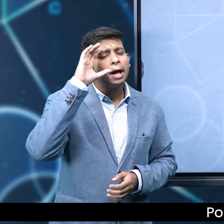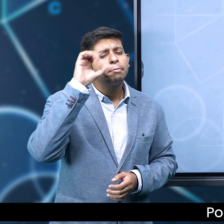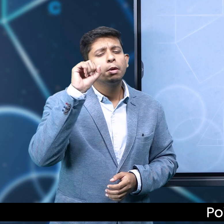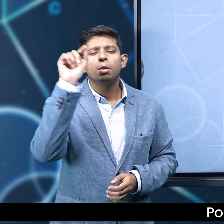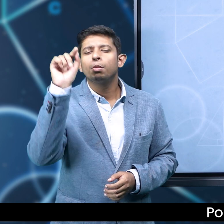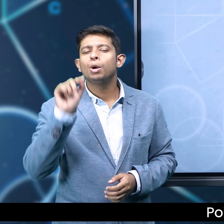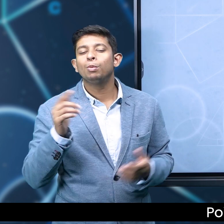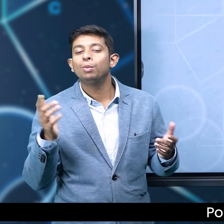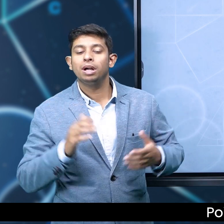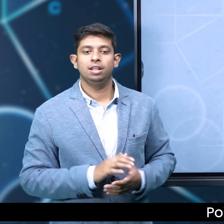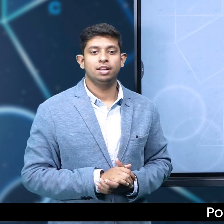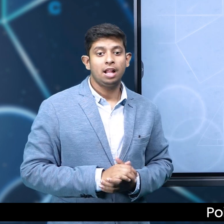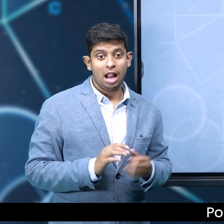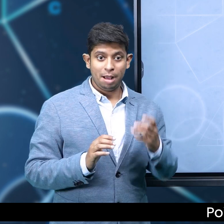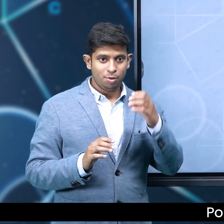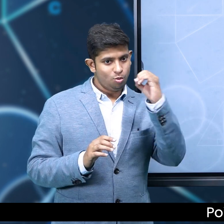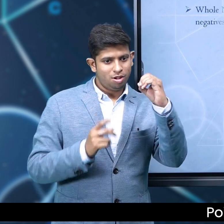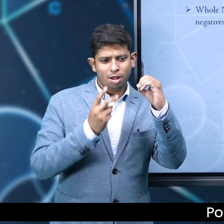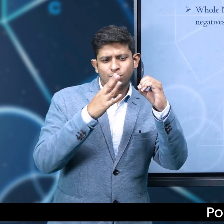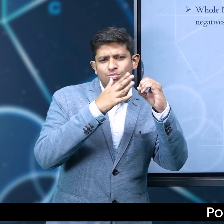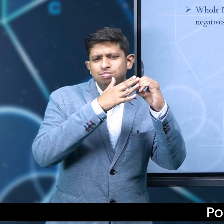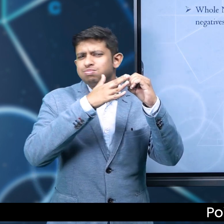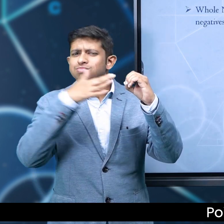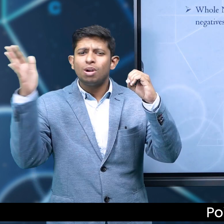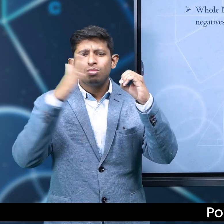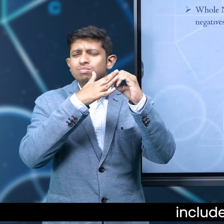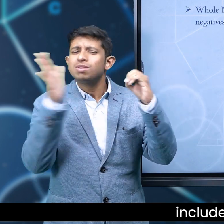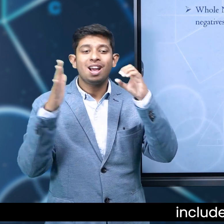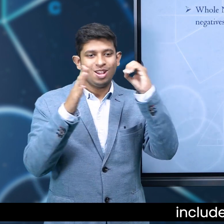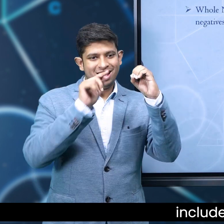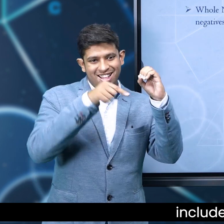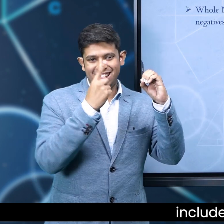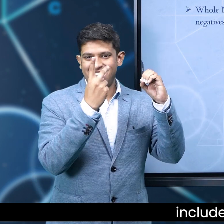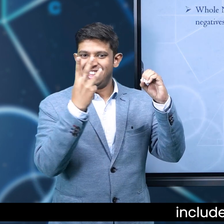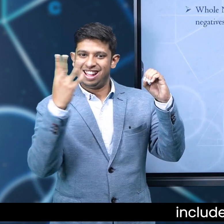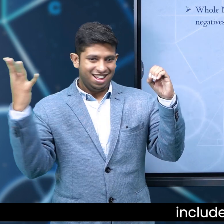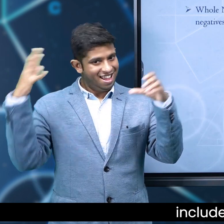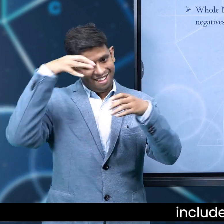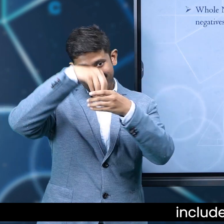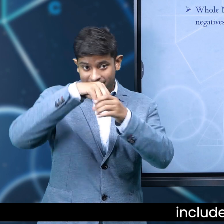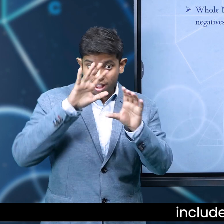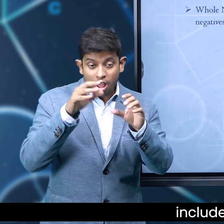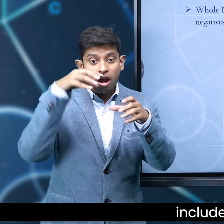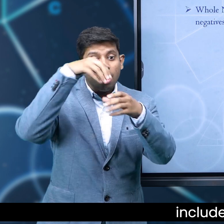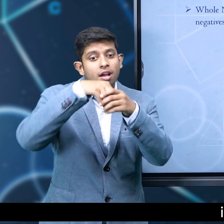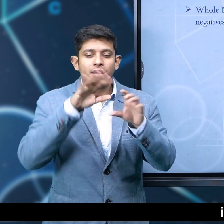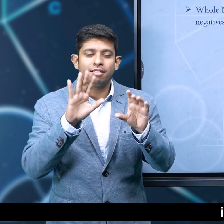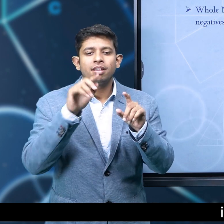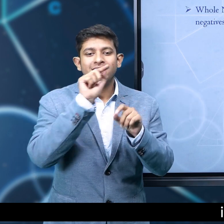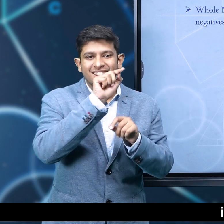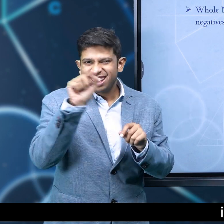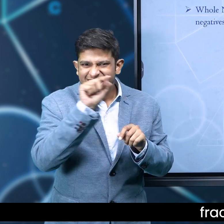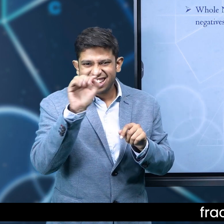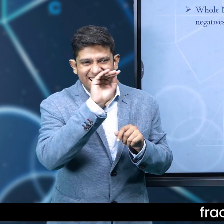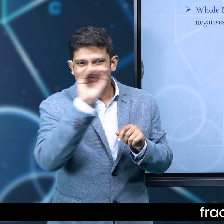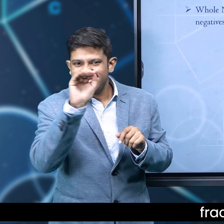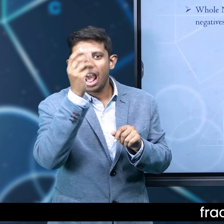Points to remember. Whole numbers include 0, 1, 2, 3 and continue infinitely without fractions or